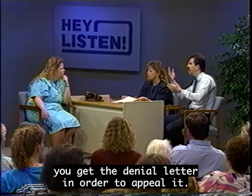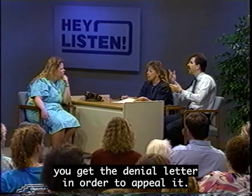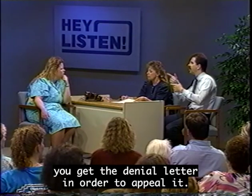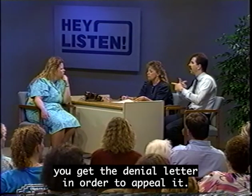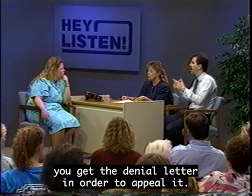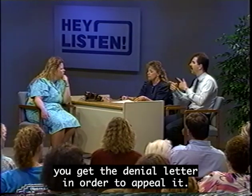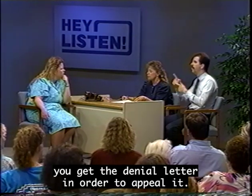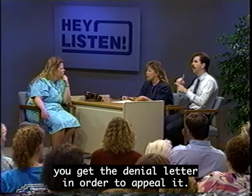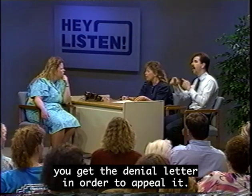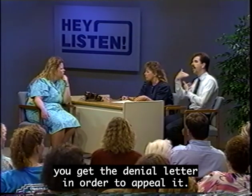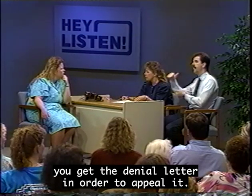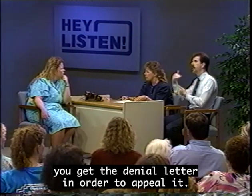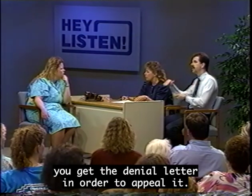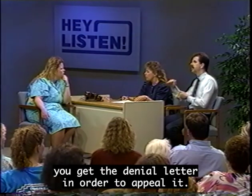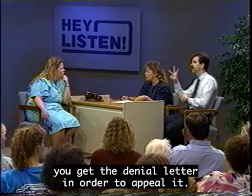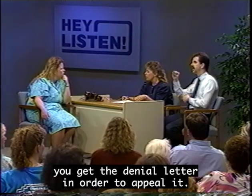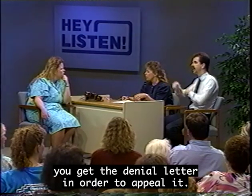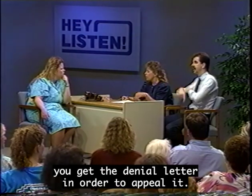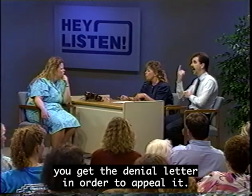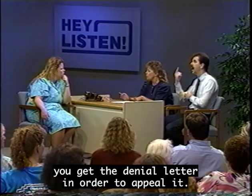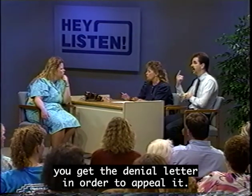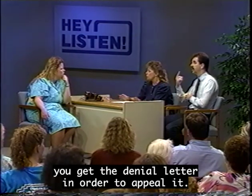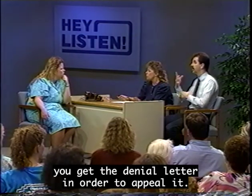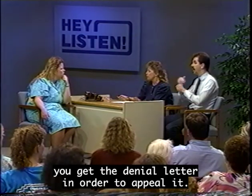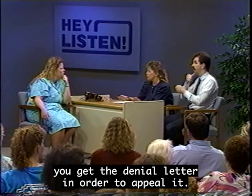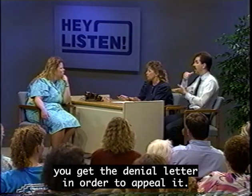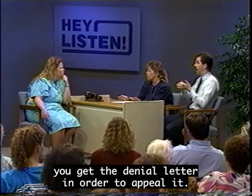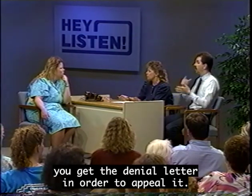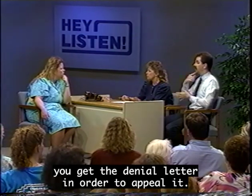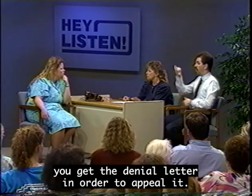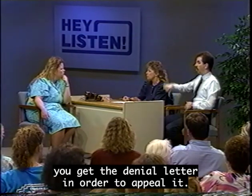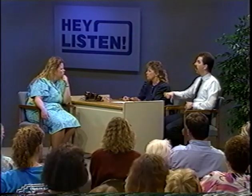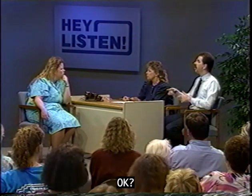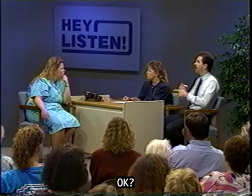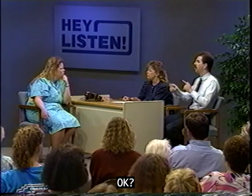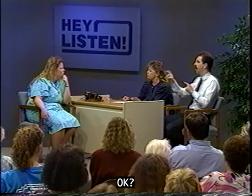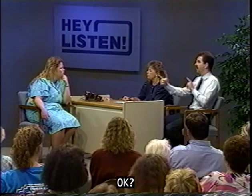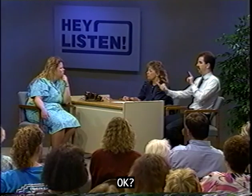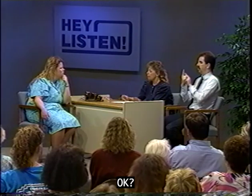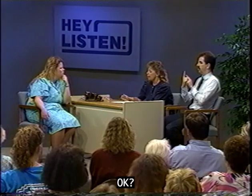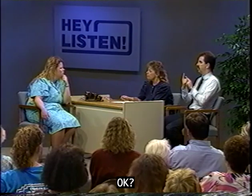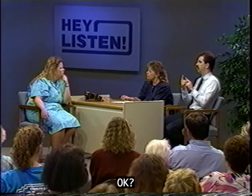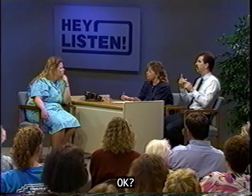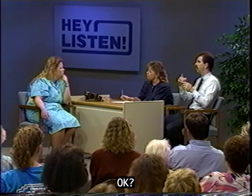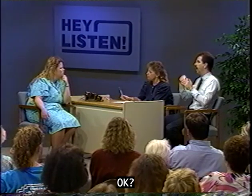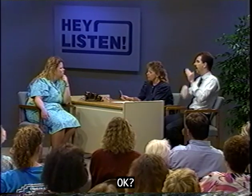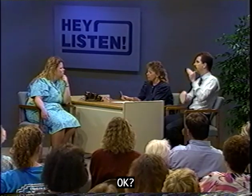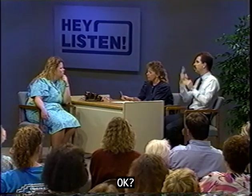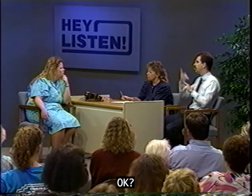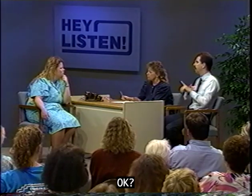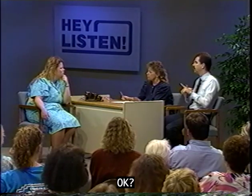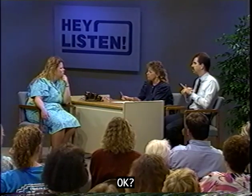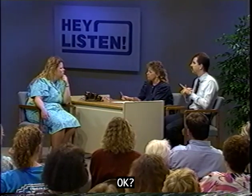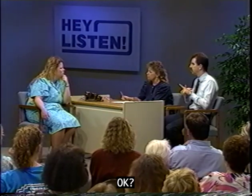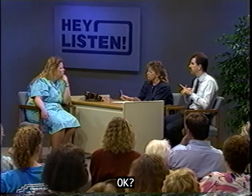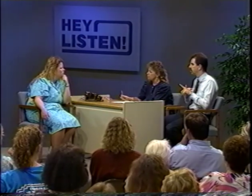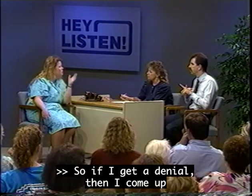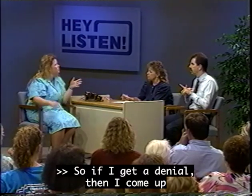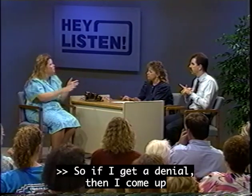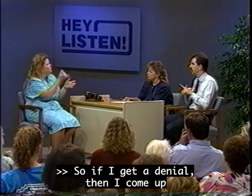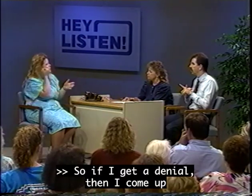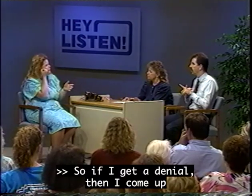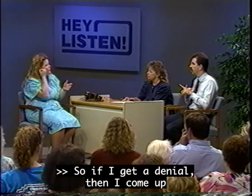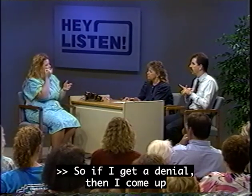days of the time you get the denial letter in order to appeal it. Okay?